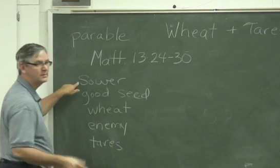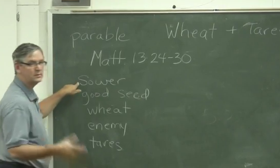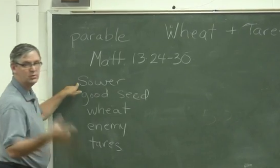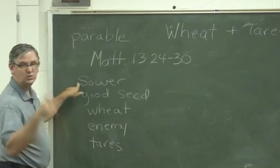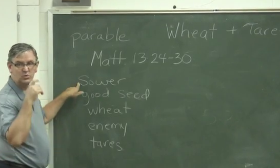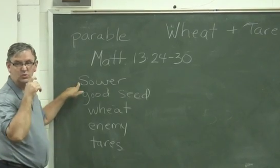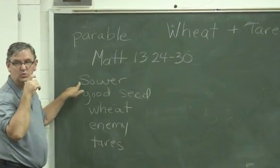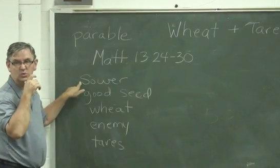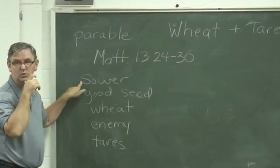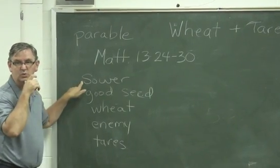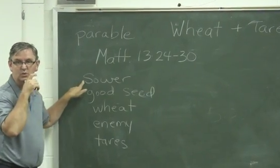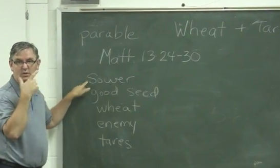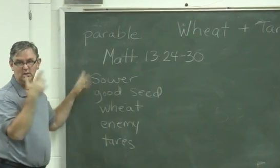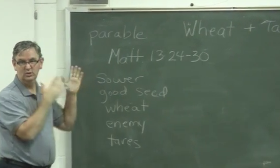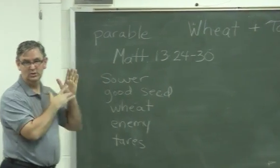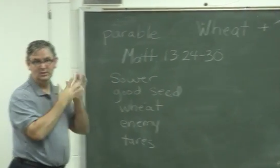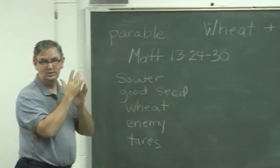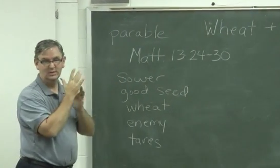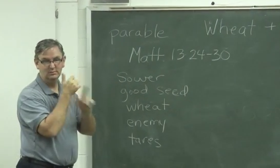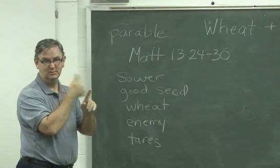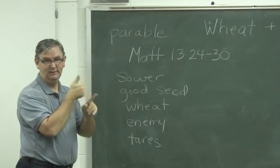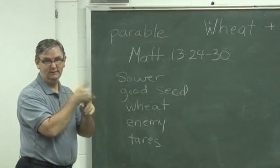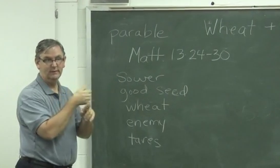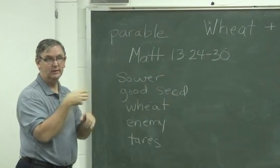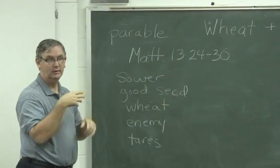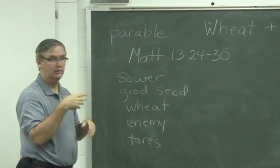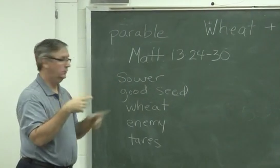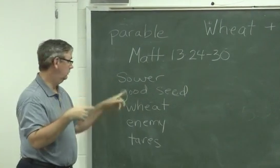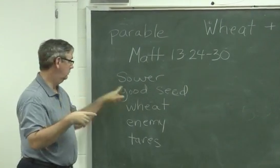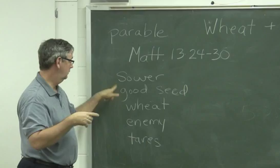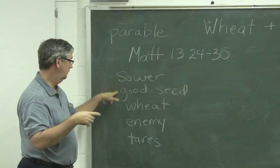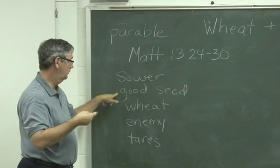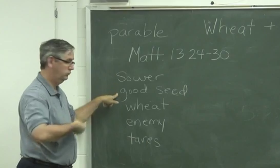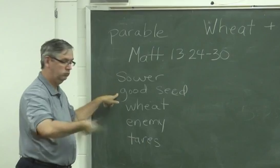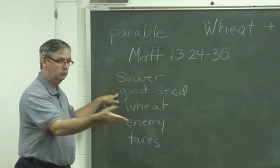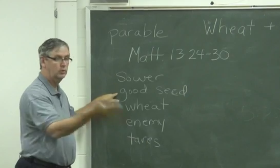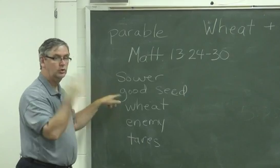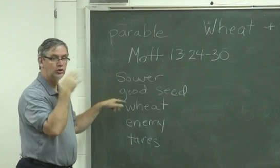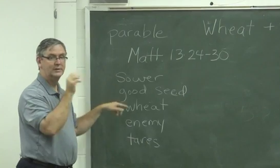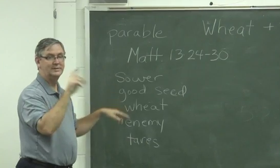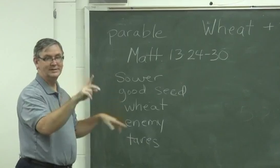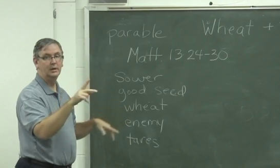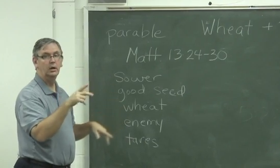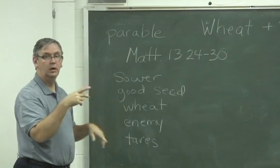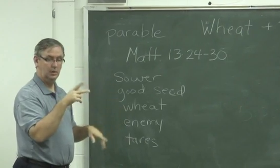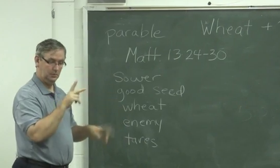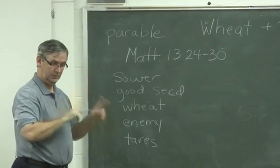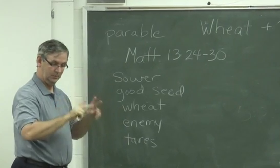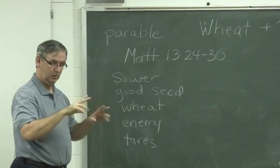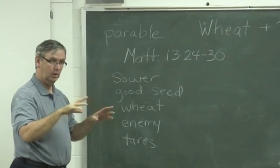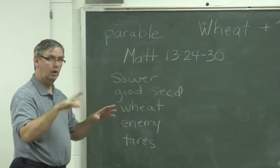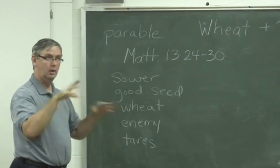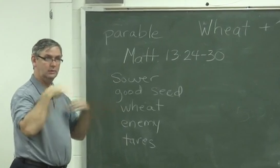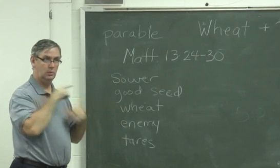Here's some words from this story. Who's the sower? Jesus is the sower. The good seed is the people